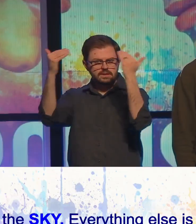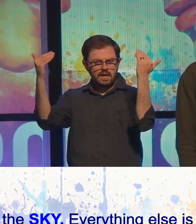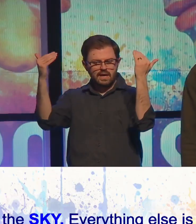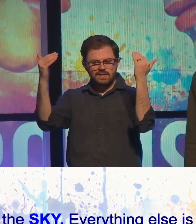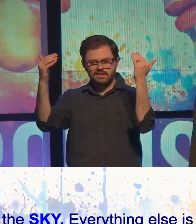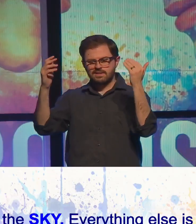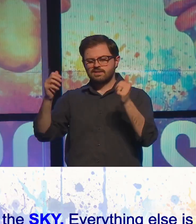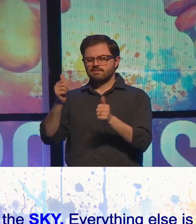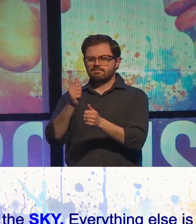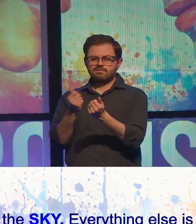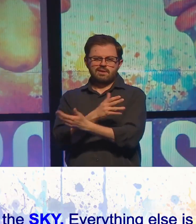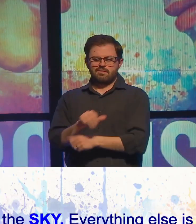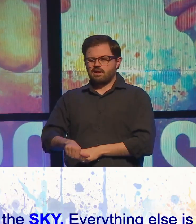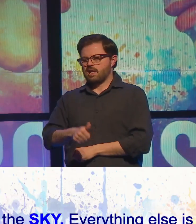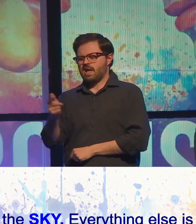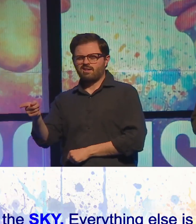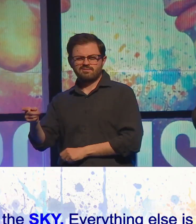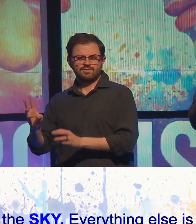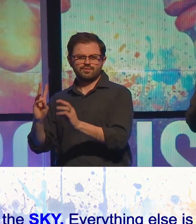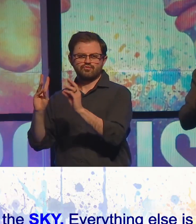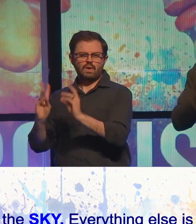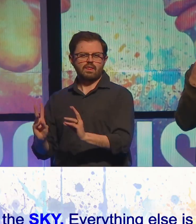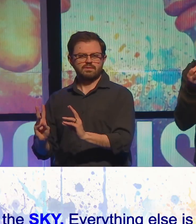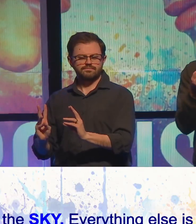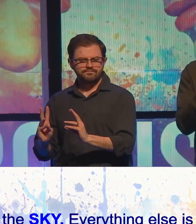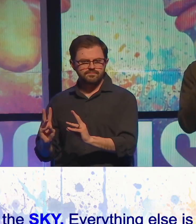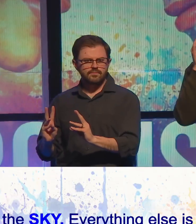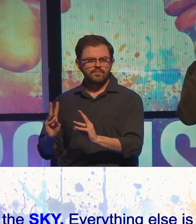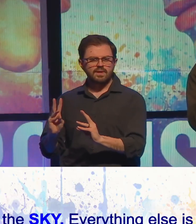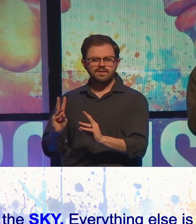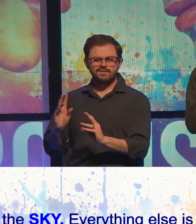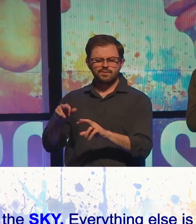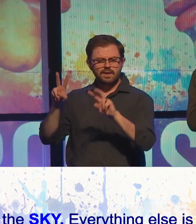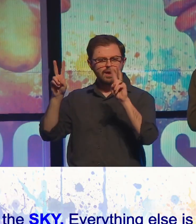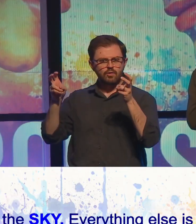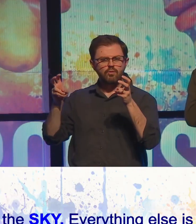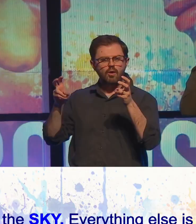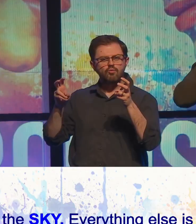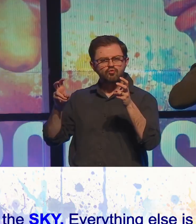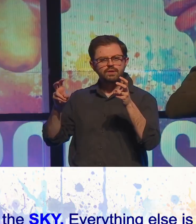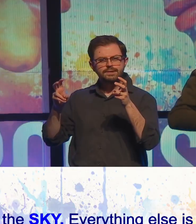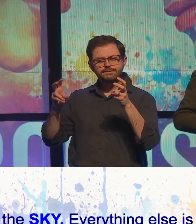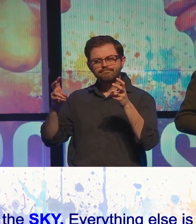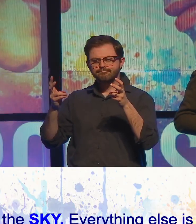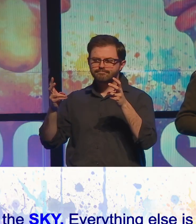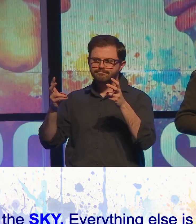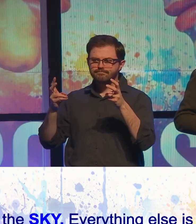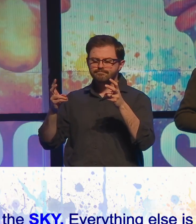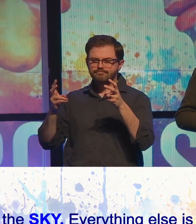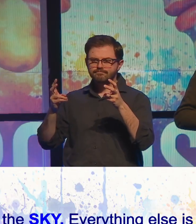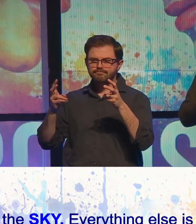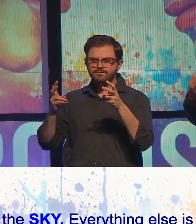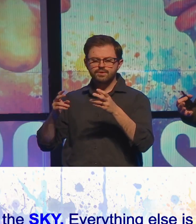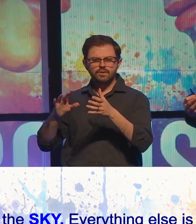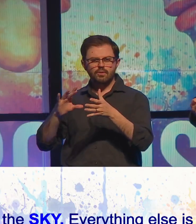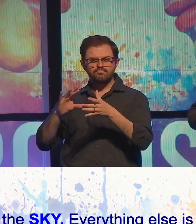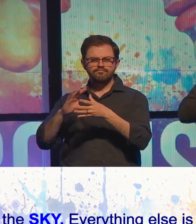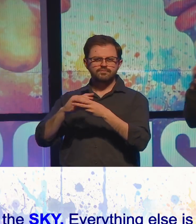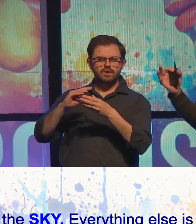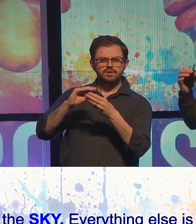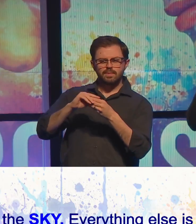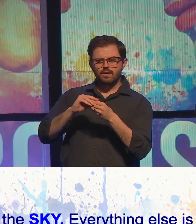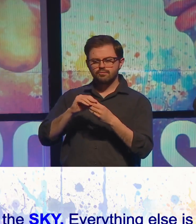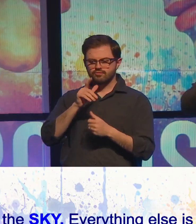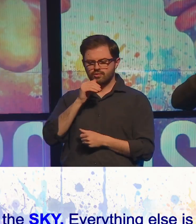You're the sky, everything else is just weather. And this quote really portrays the true nature of who we are, right? The sky,